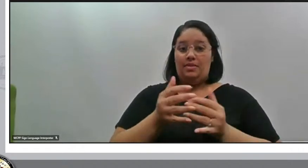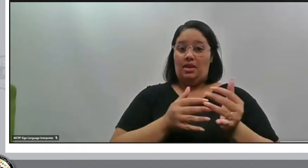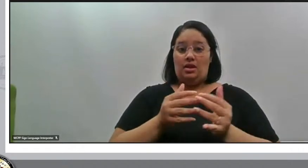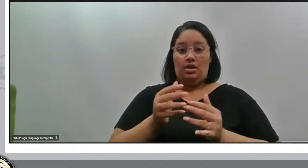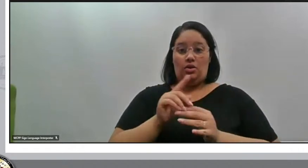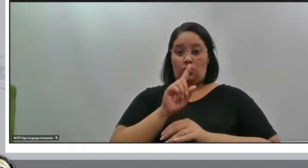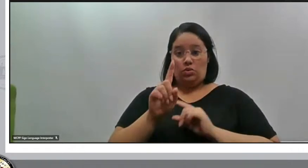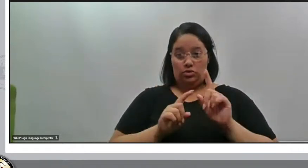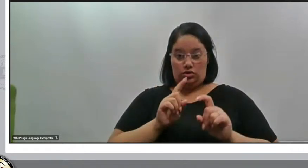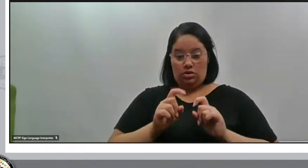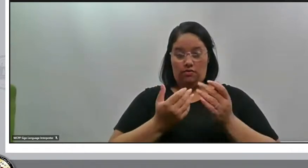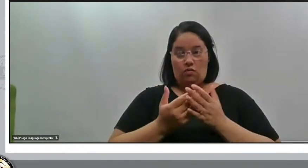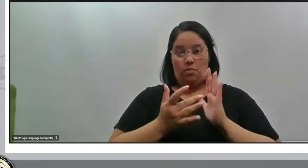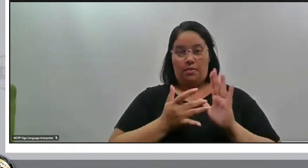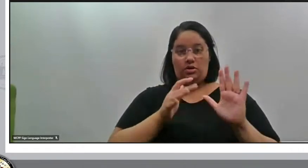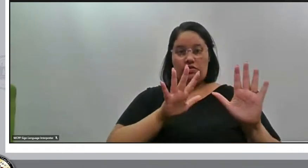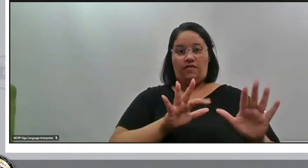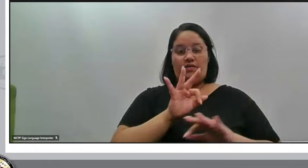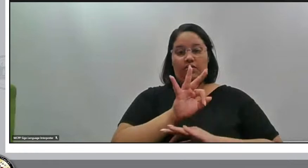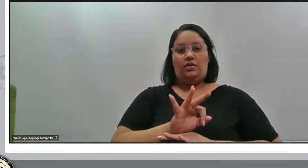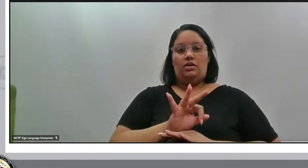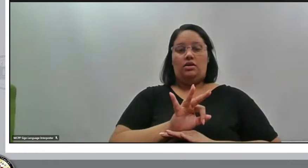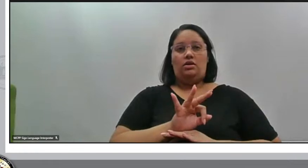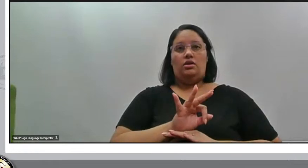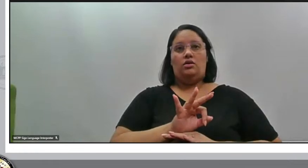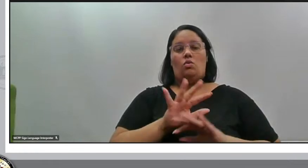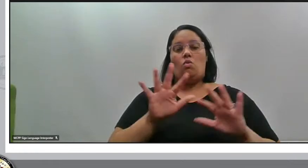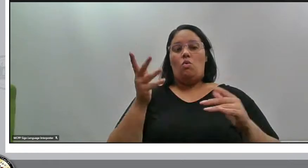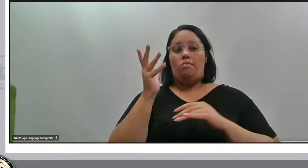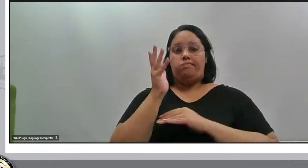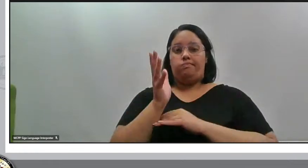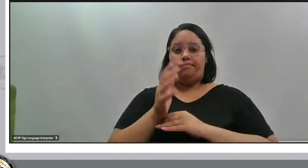questions on page 53 or the presentation?